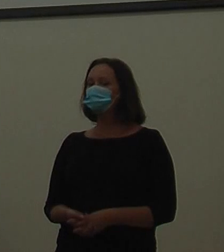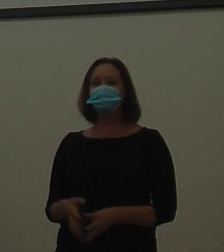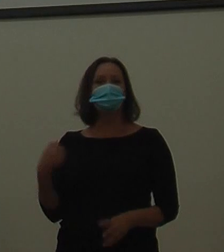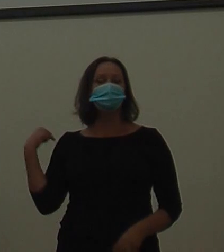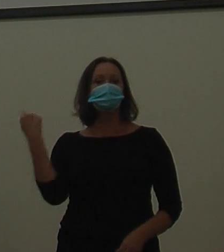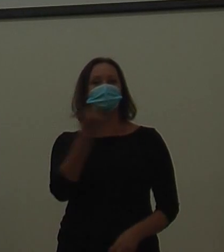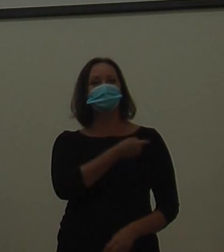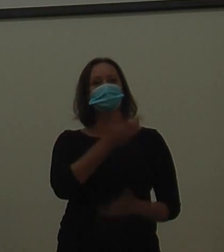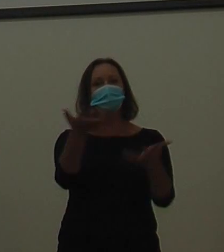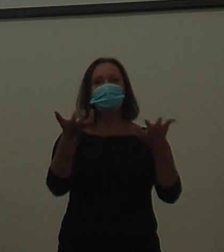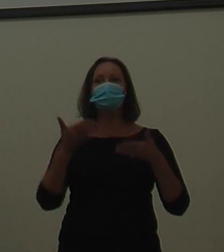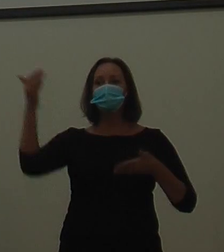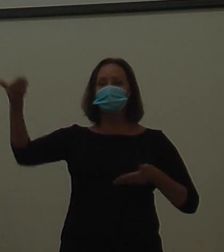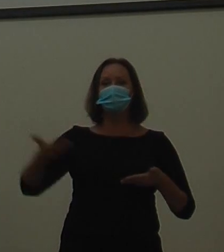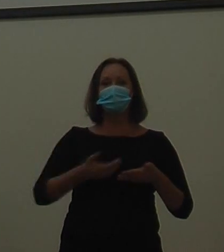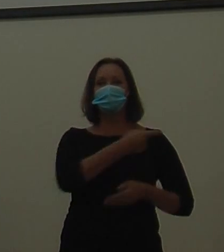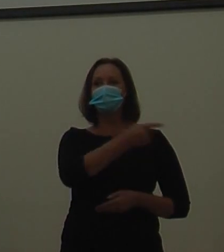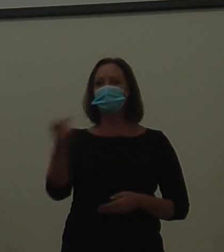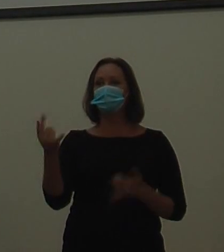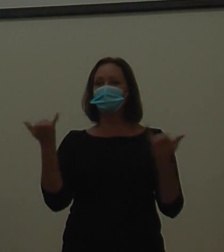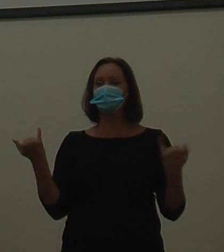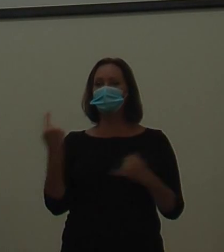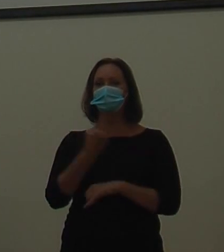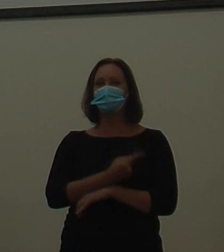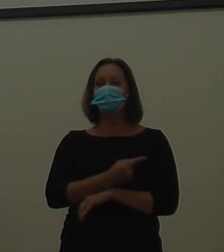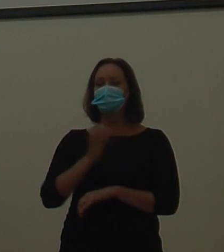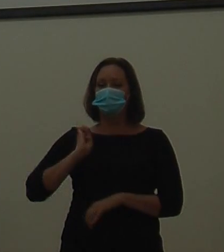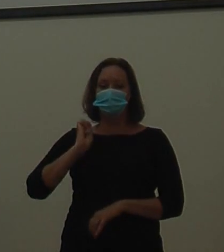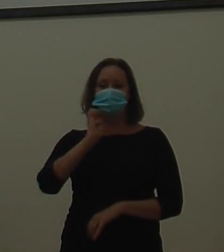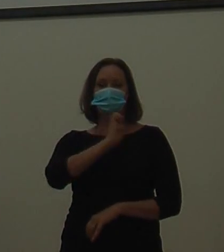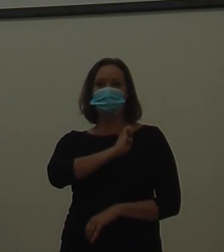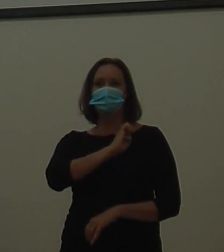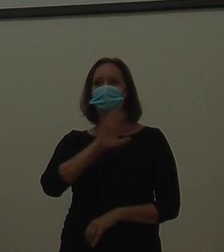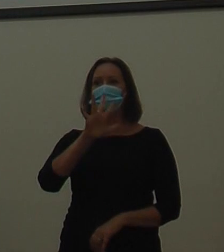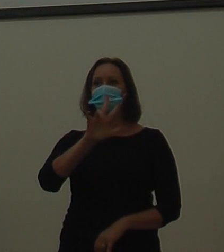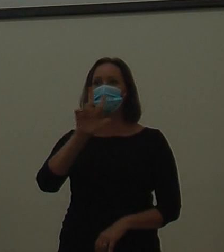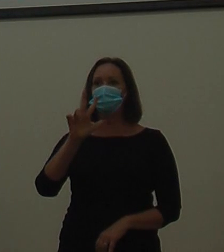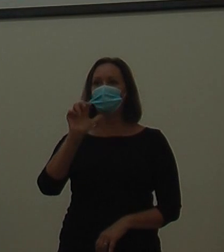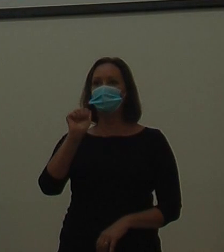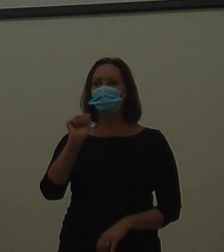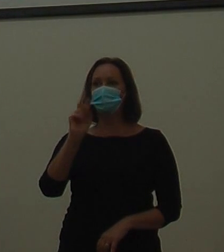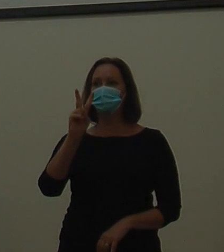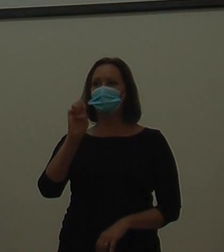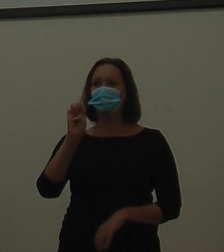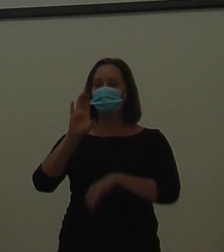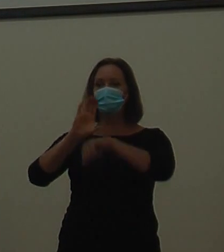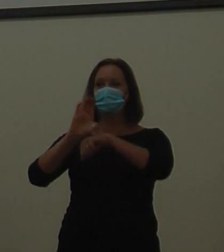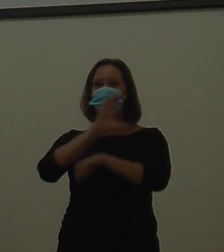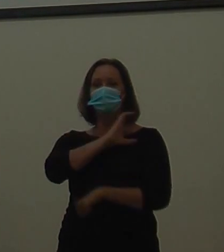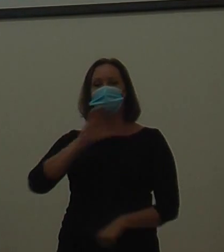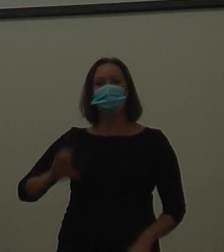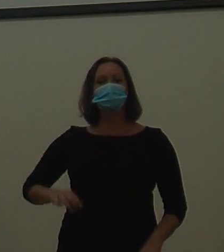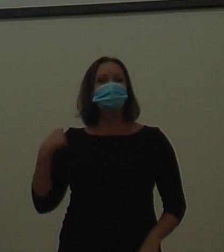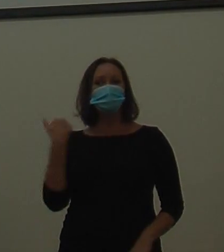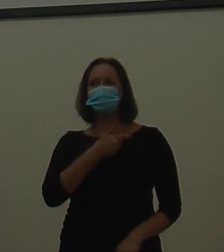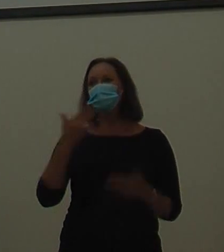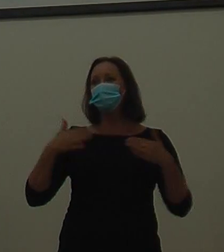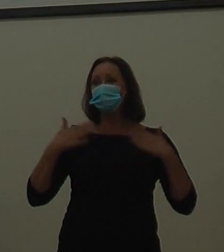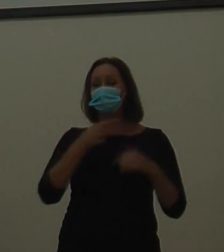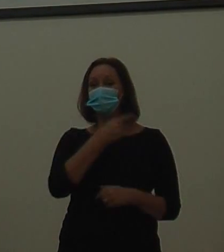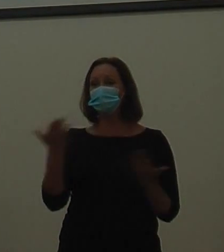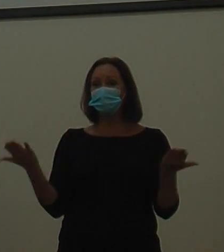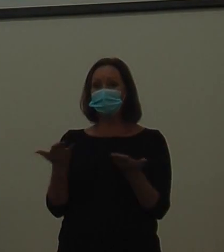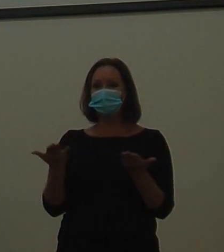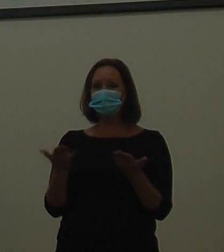We would like to welcome you this morning on behalf of the eldership to the 53rd Avenue Church of Christ. We are glad you're here, mask and